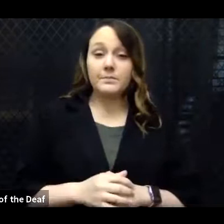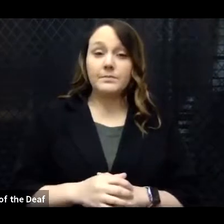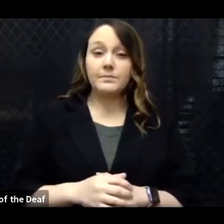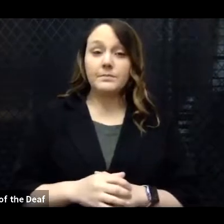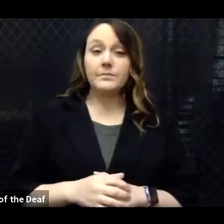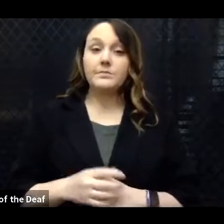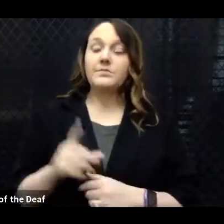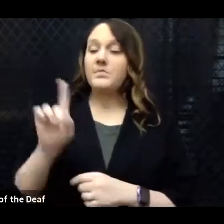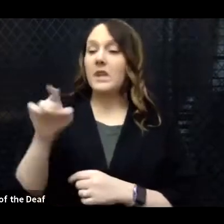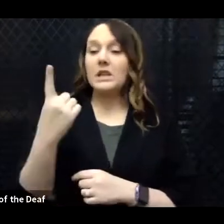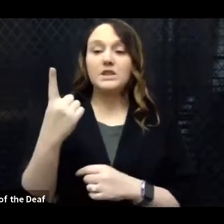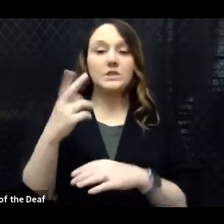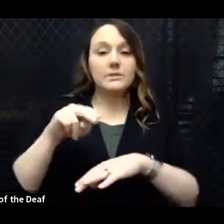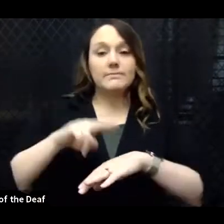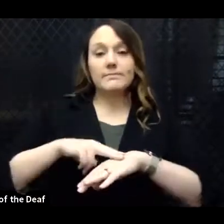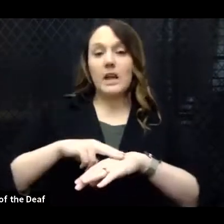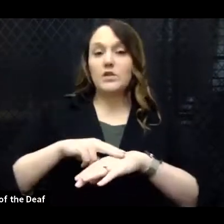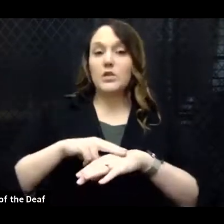So it's just the natural,